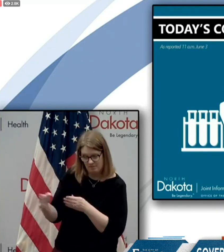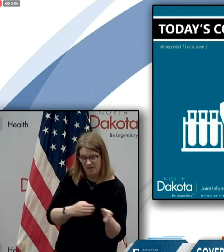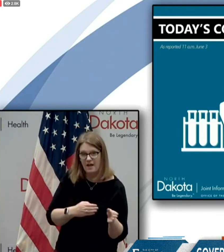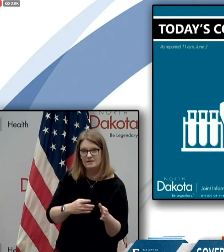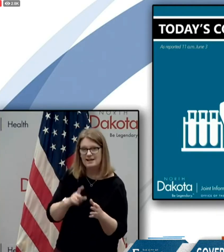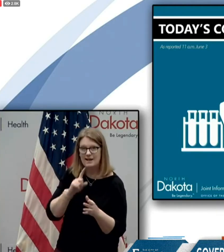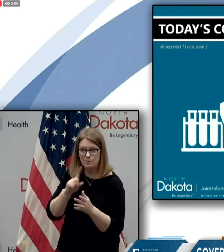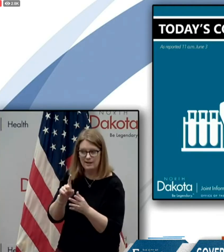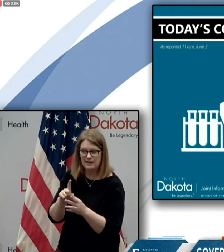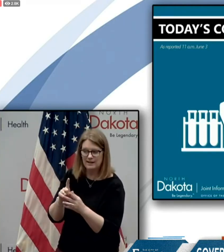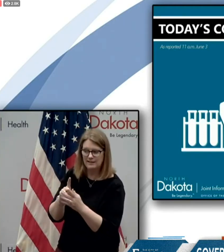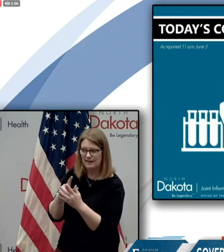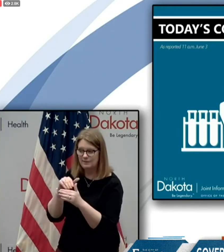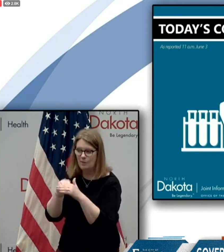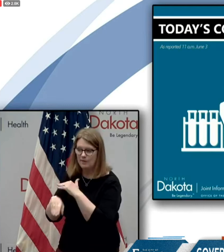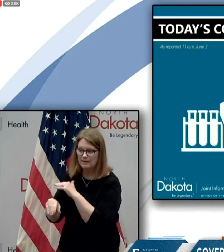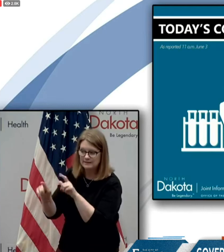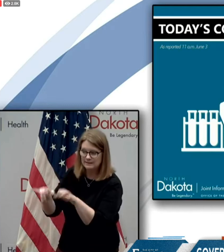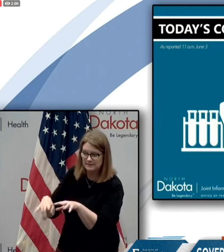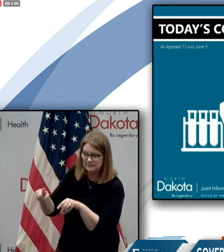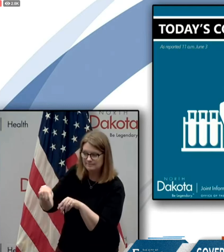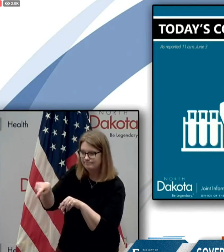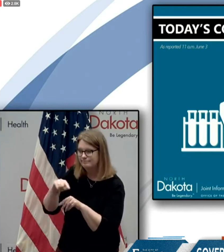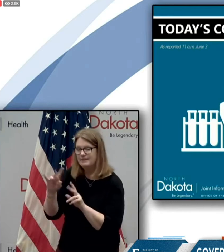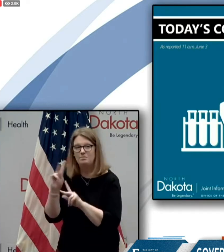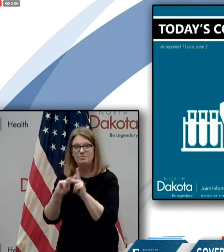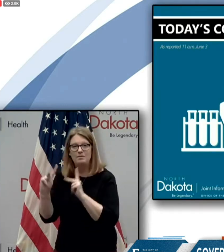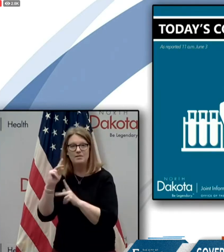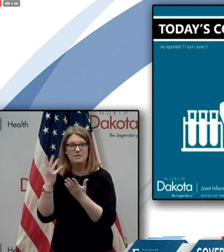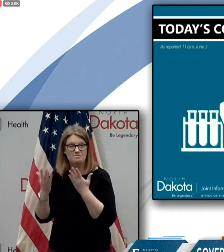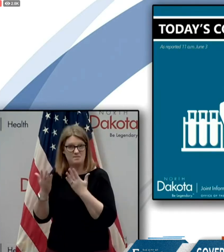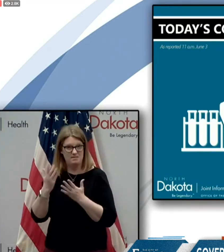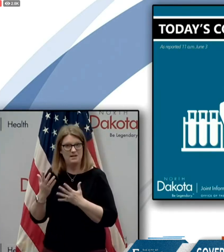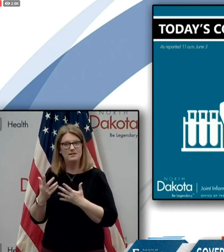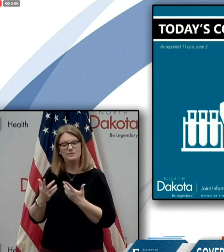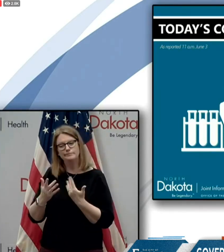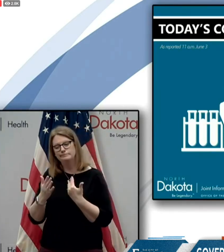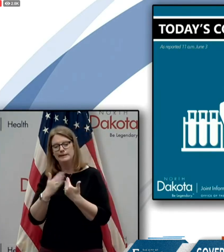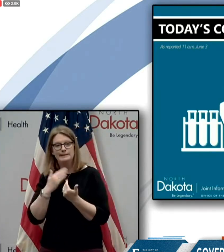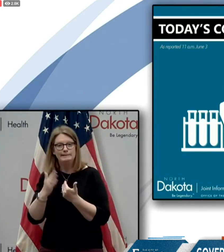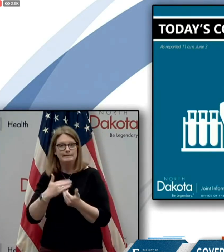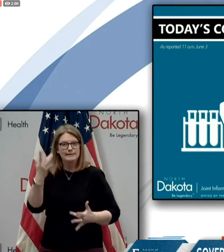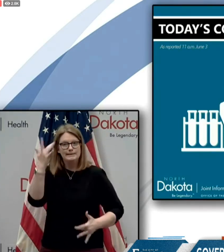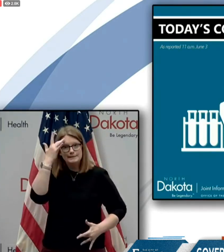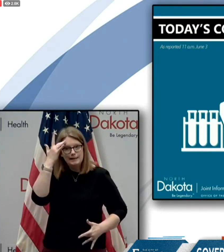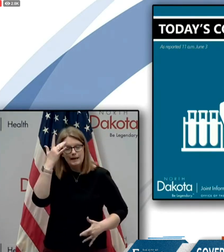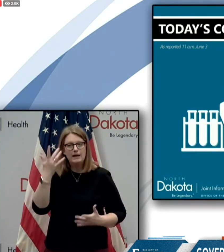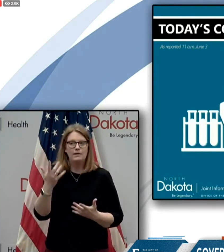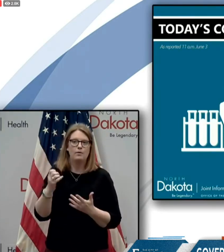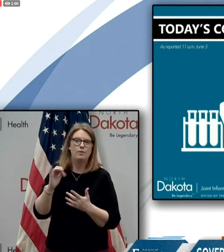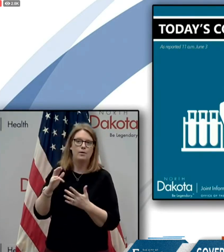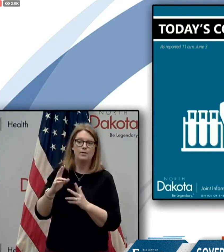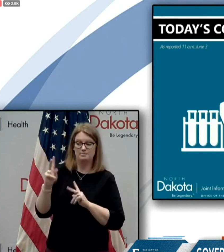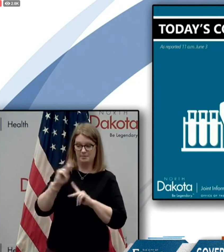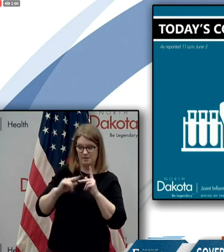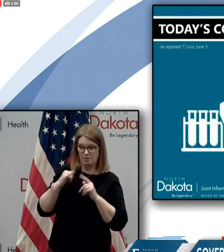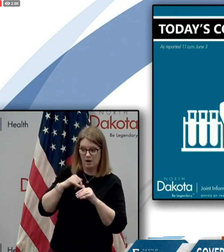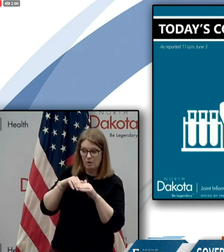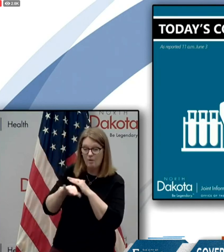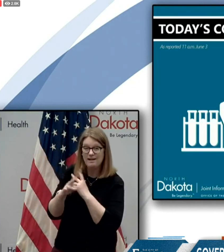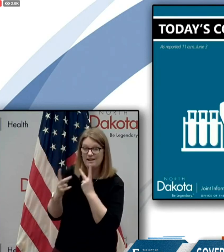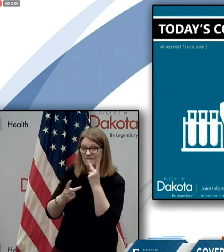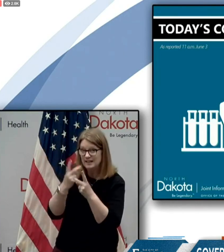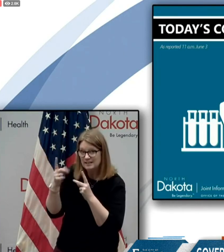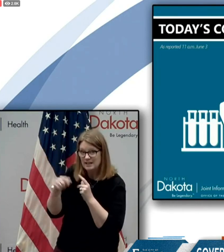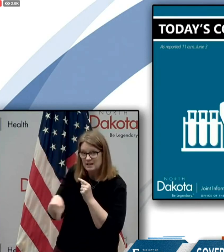individuals, including those that are most vulnerable or those that work with the most vulnerable or those that want to visit the most vulnerable. And then we need